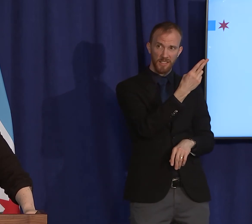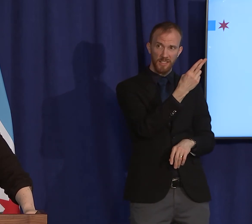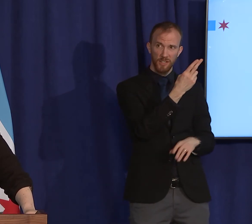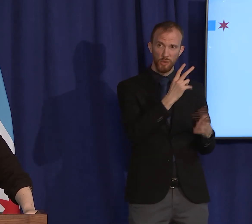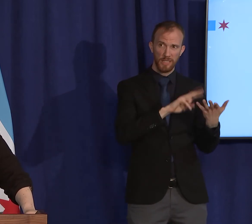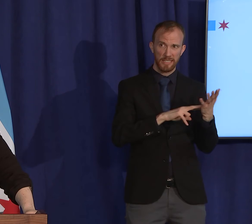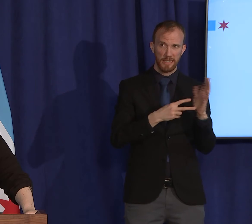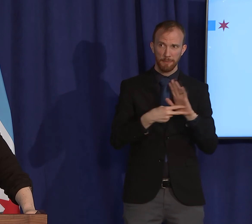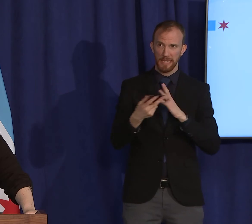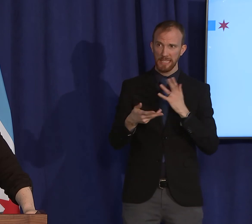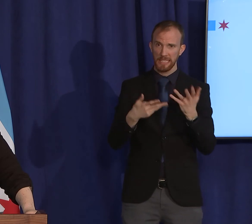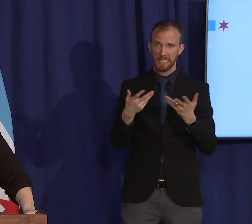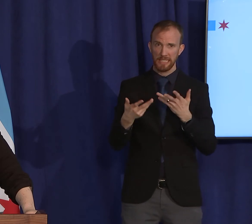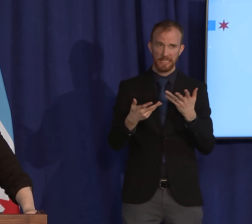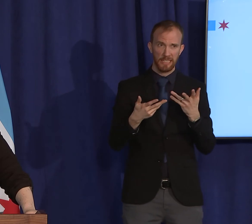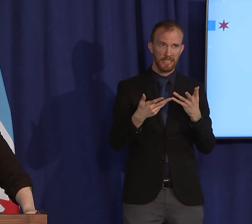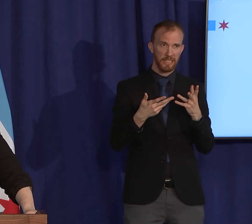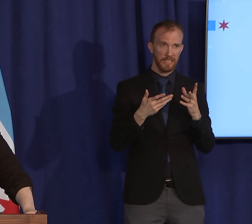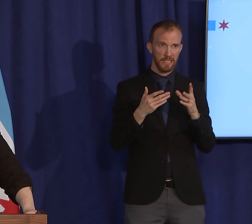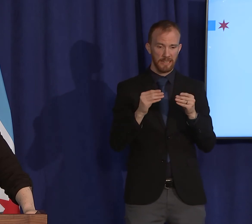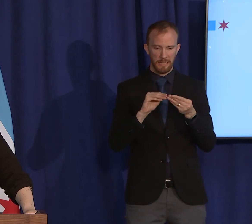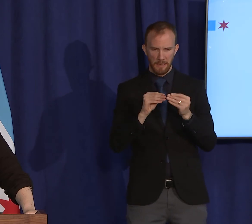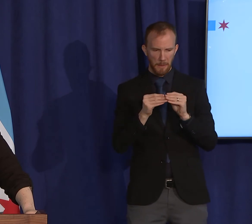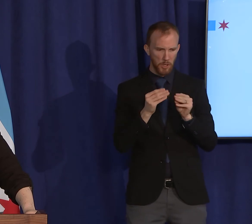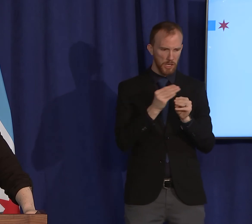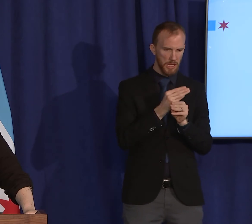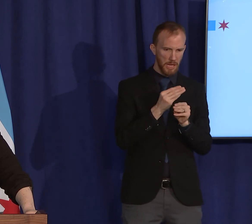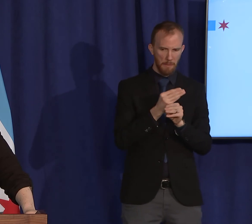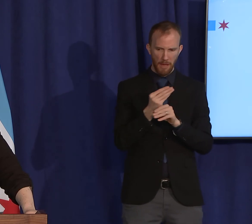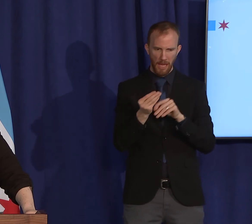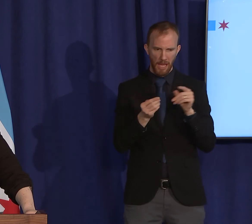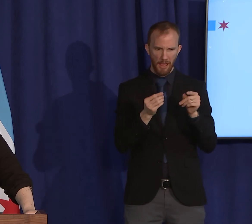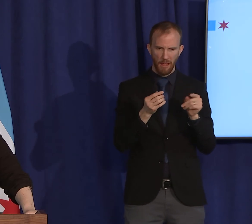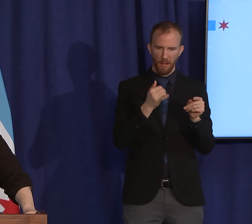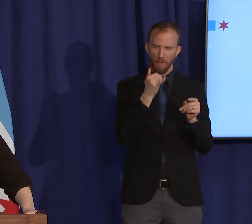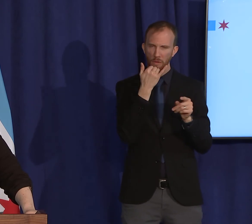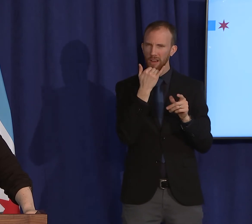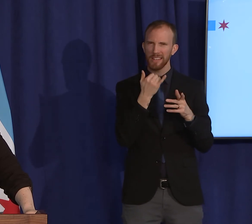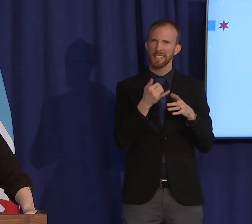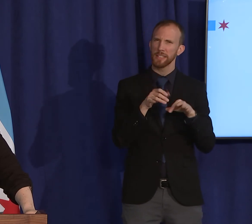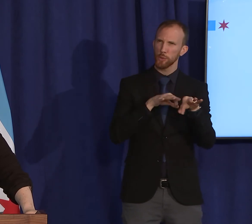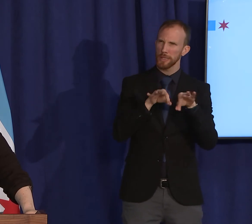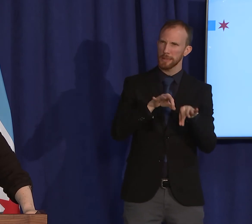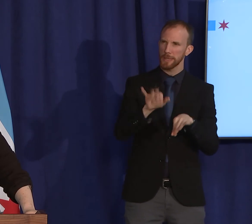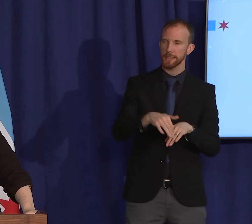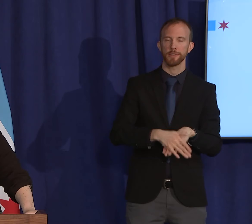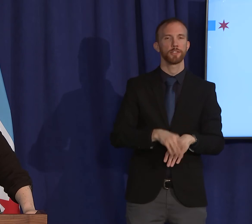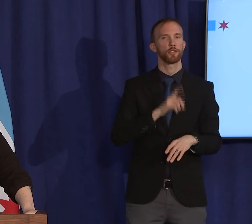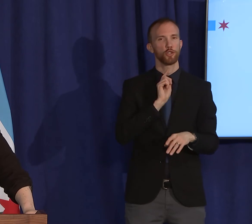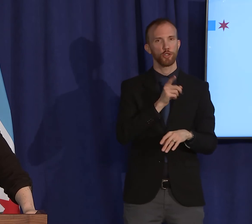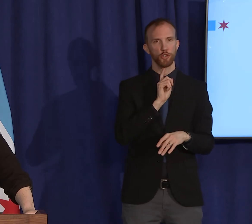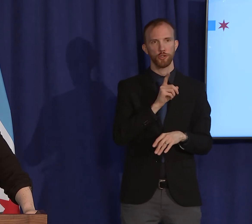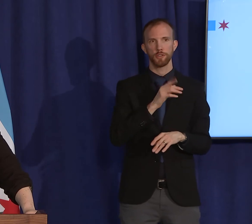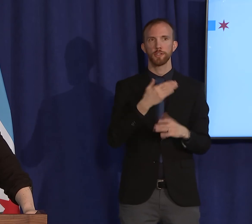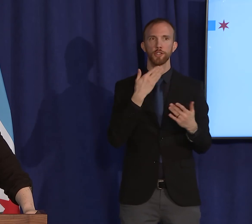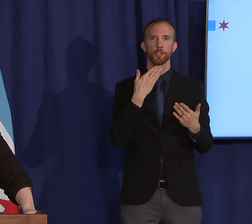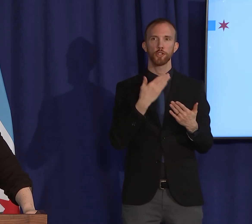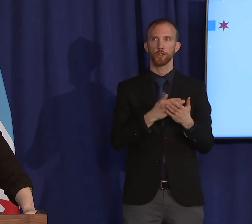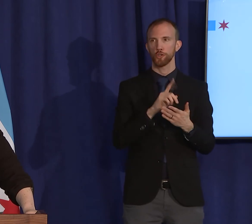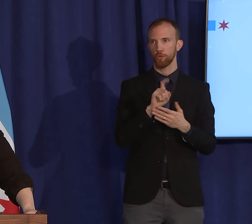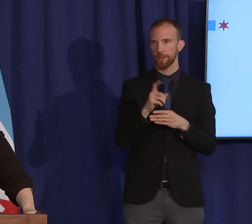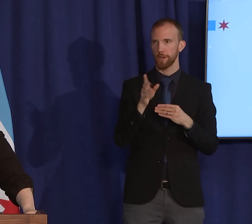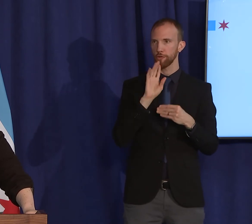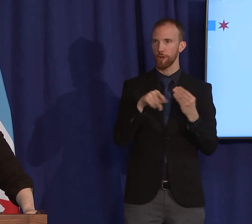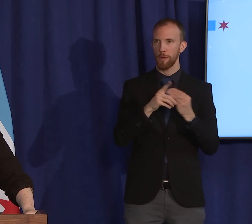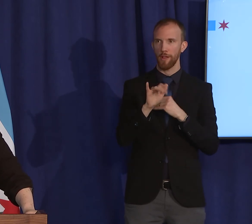that equation is actually shrinking, and so it's a false number. Tell us about that. Explain that. Yeah, that's a great question. I actually talked about it a little bit on Facebook this morning.